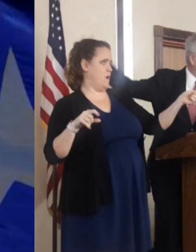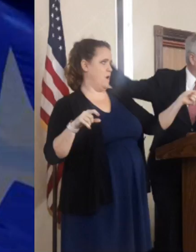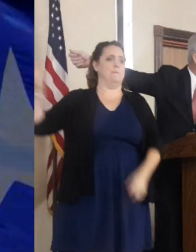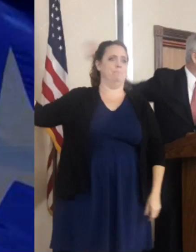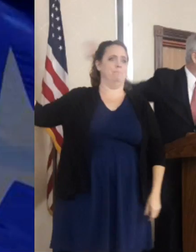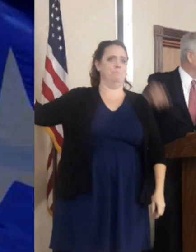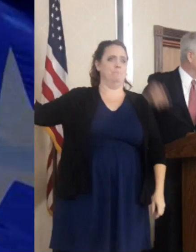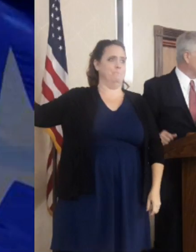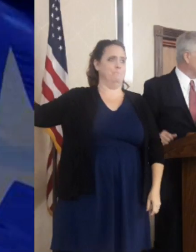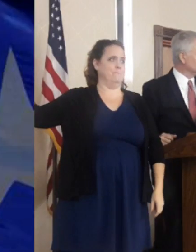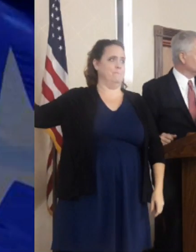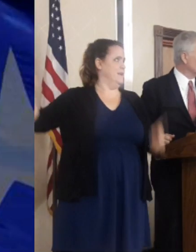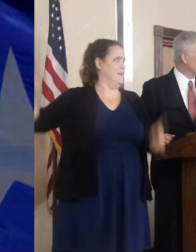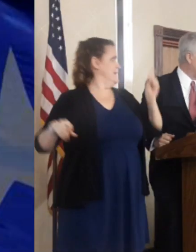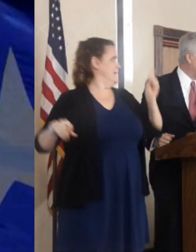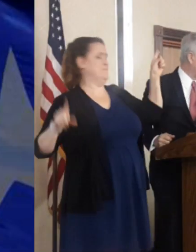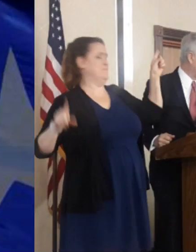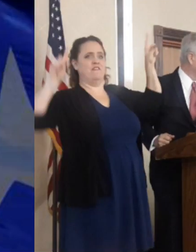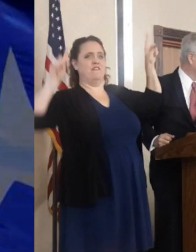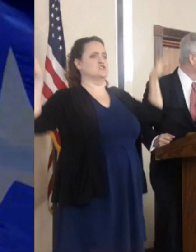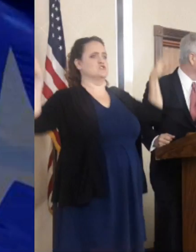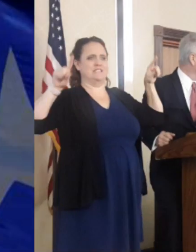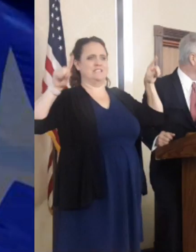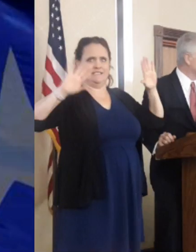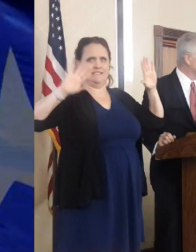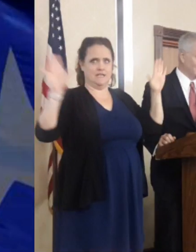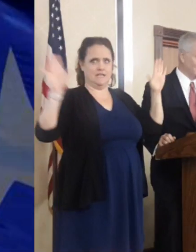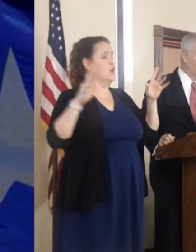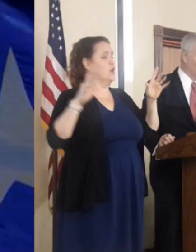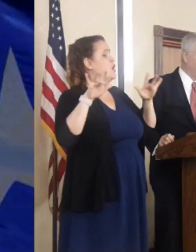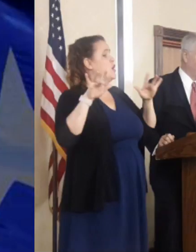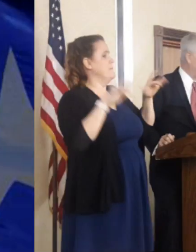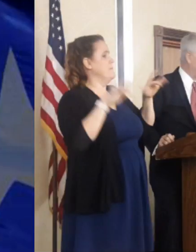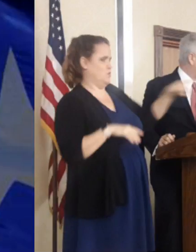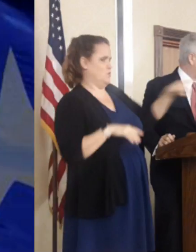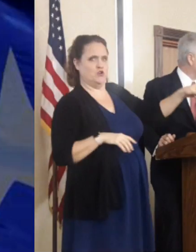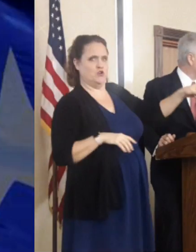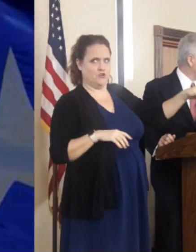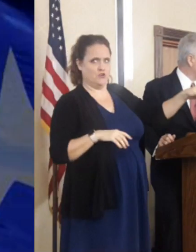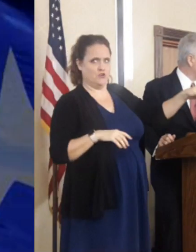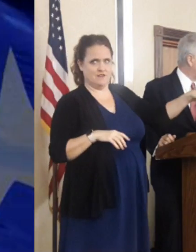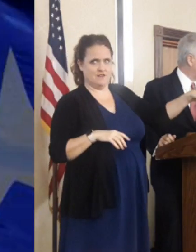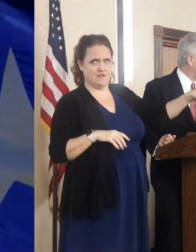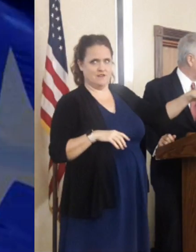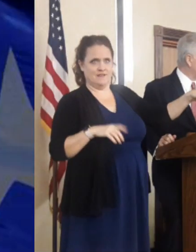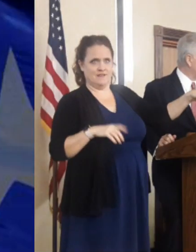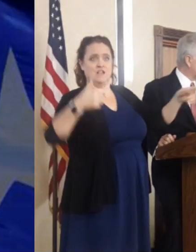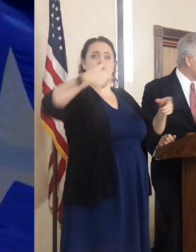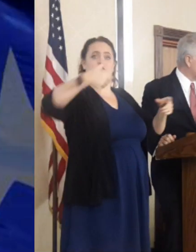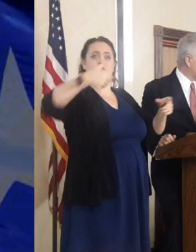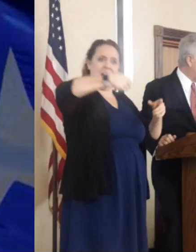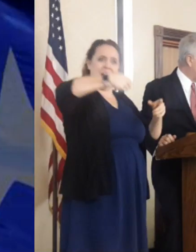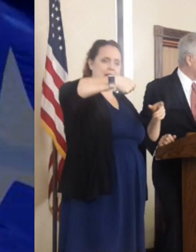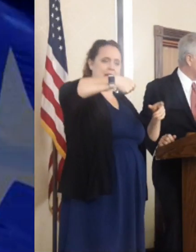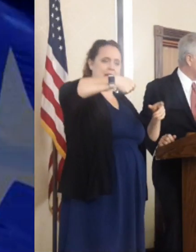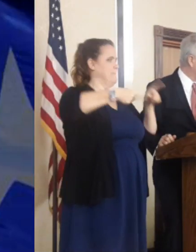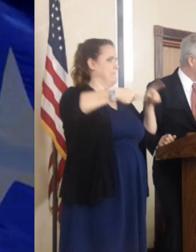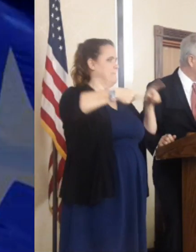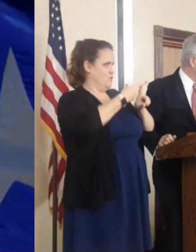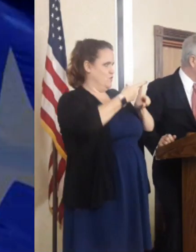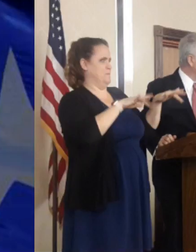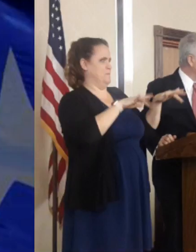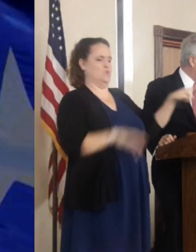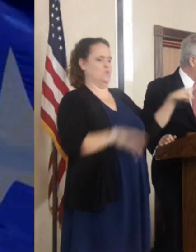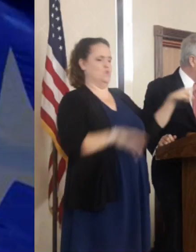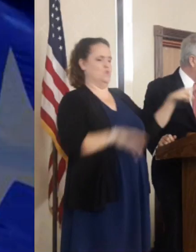The computer's over there. So, aim your clicker at the computer.